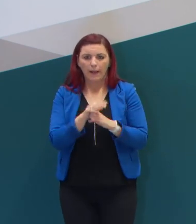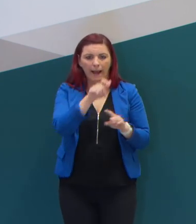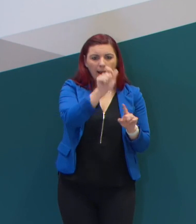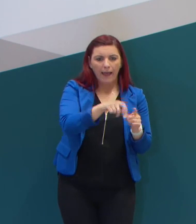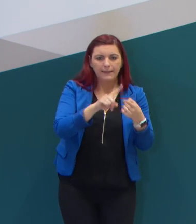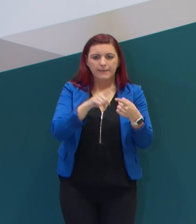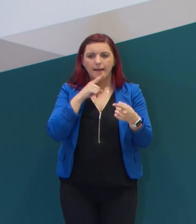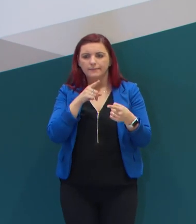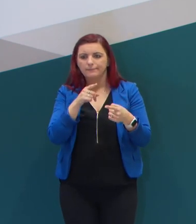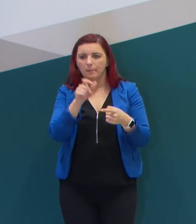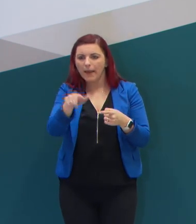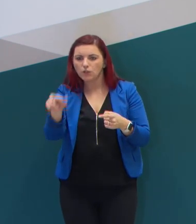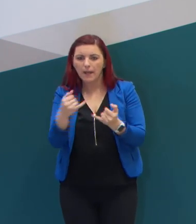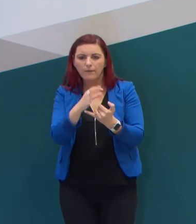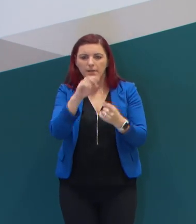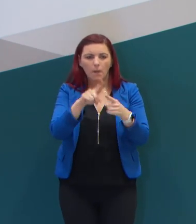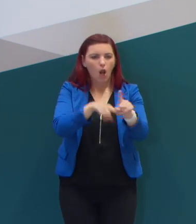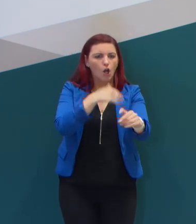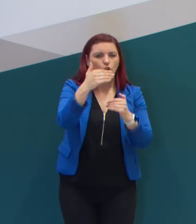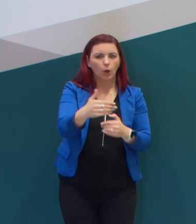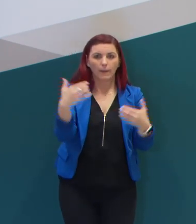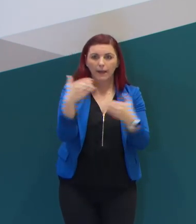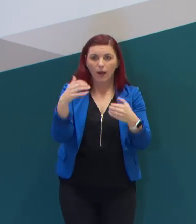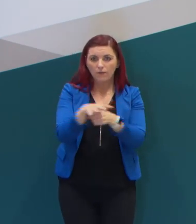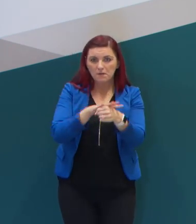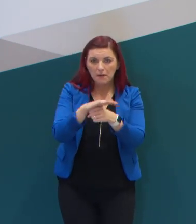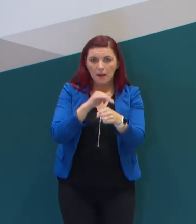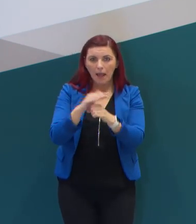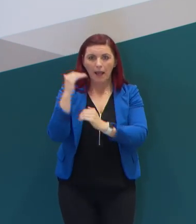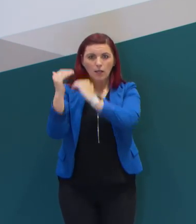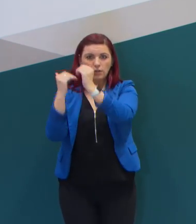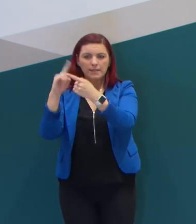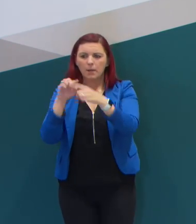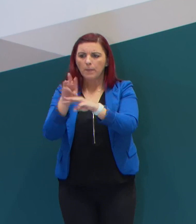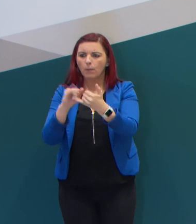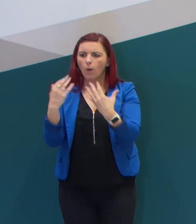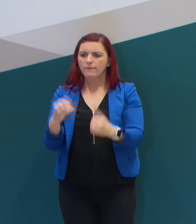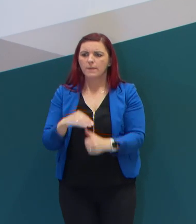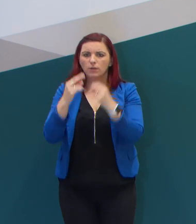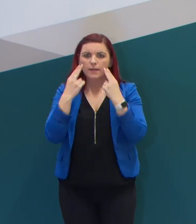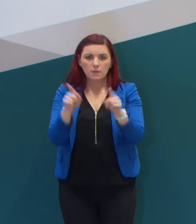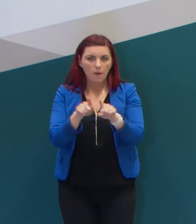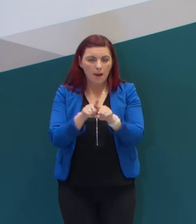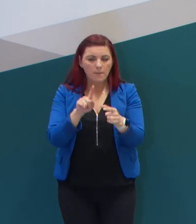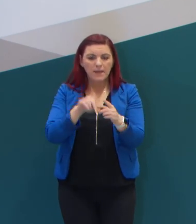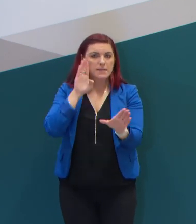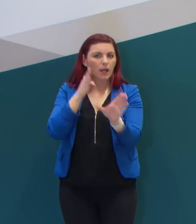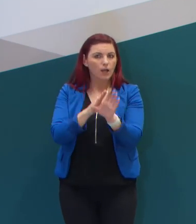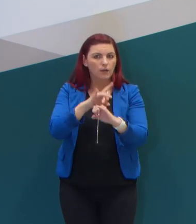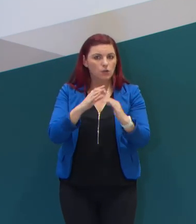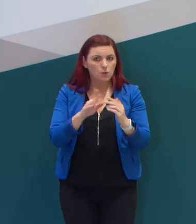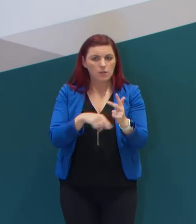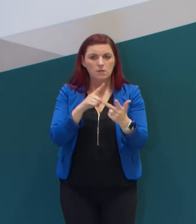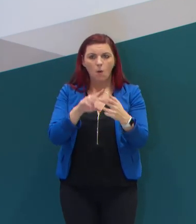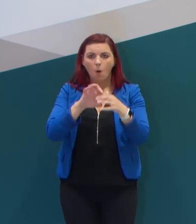confined settings such as long-term care facilities, either for the elderly or persons with special needs, psychiatric institutions,